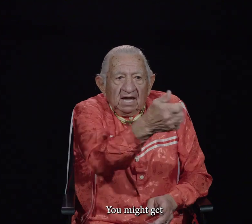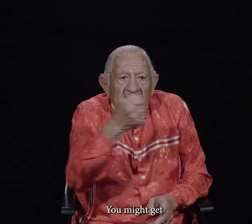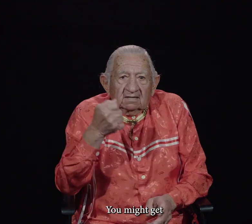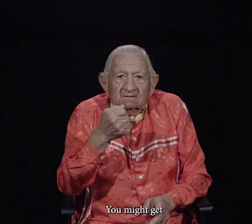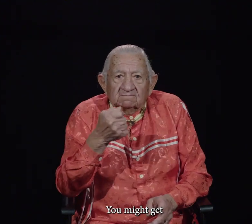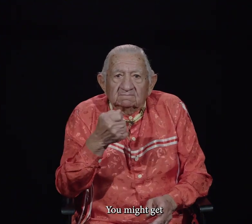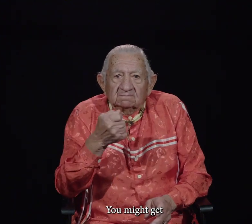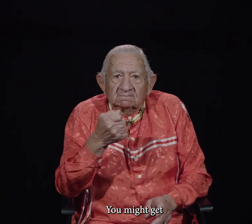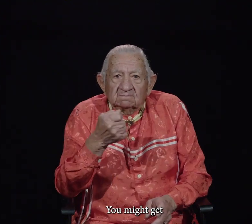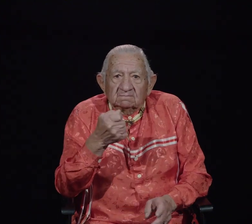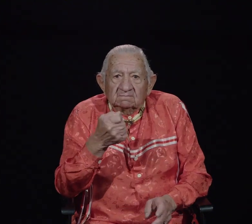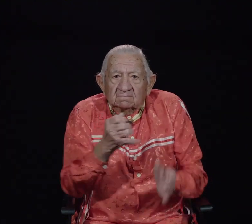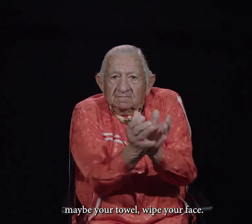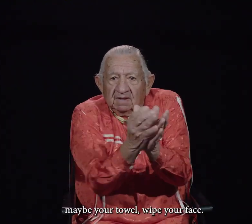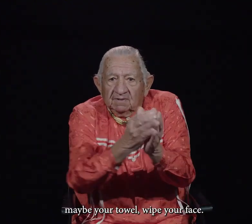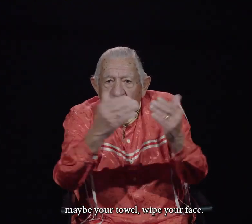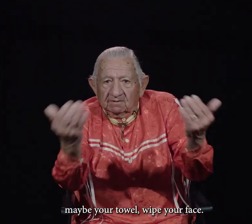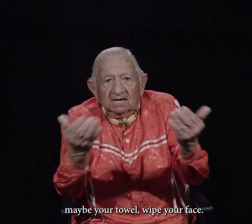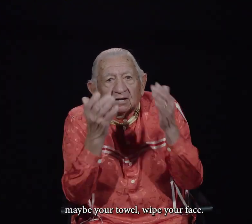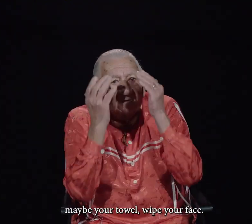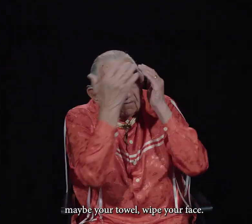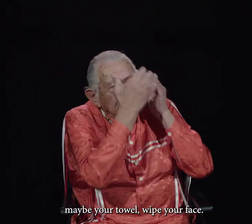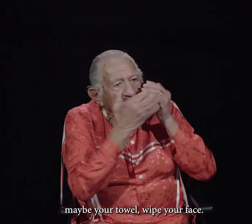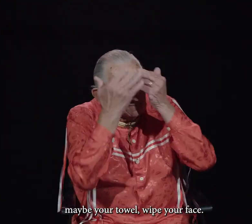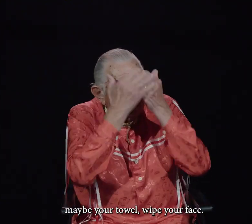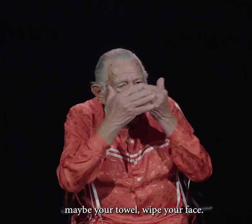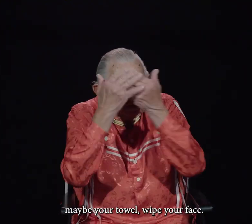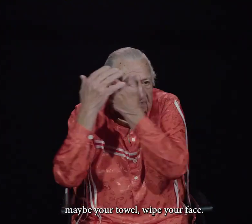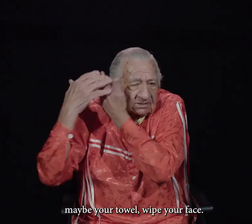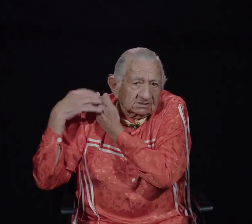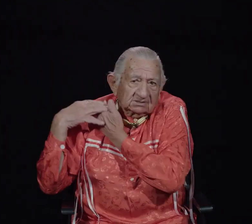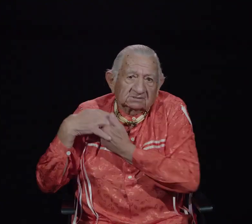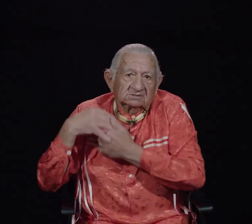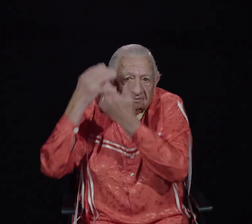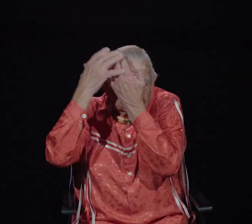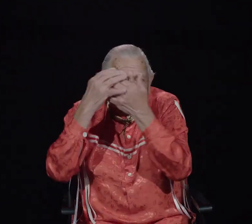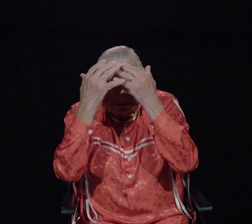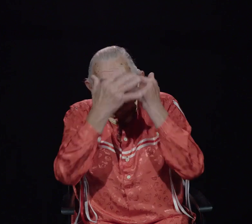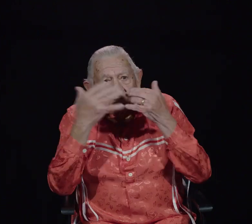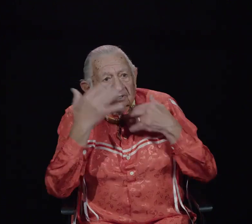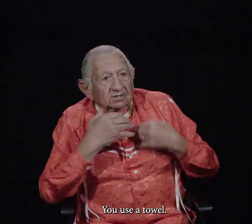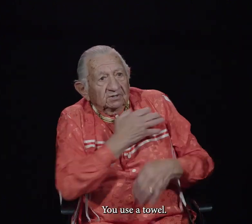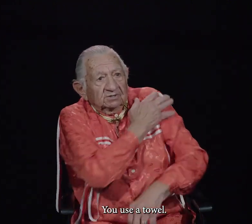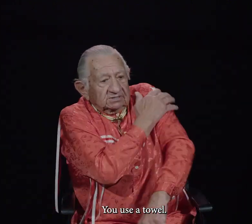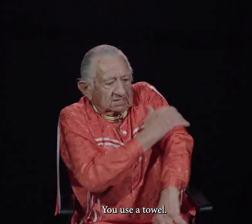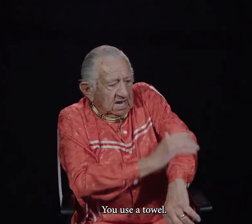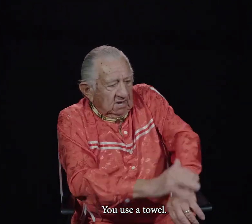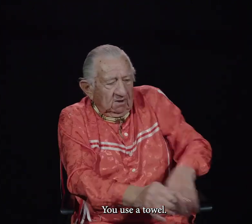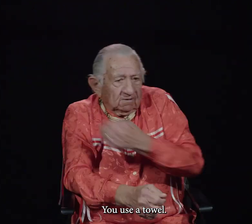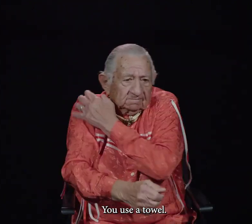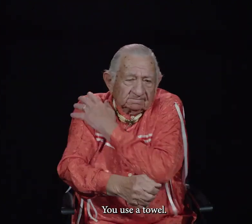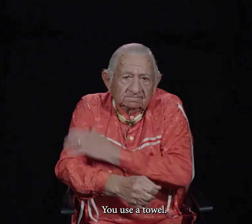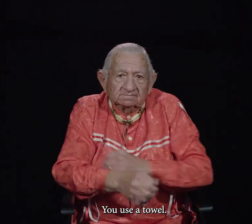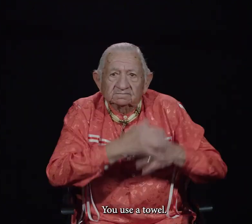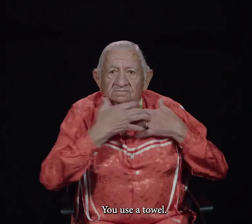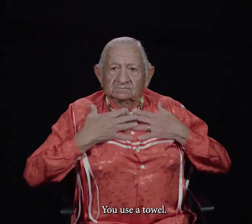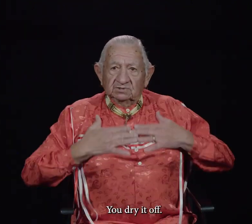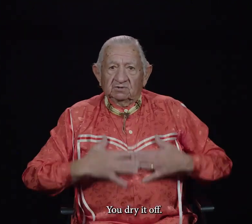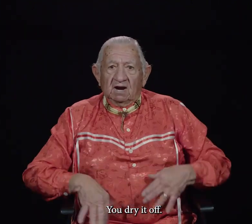get maybe your deal. Wipe your face. You use a towel. You dry